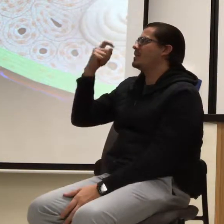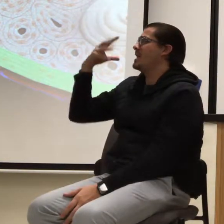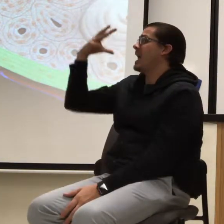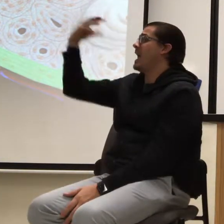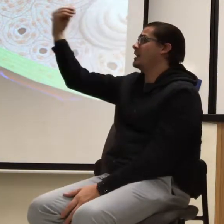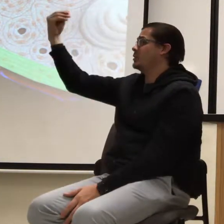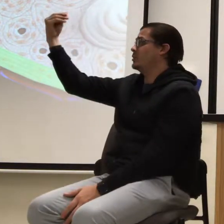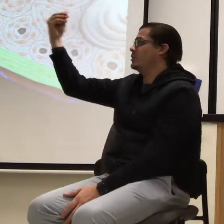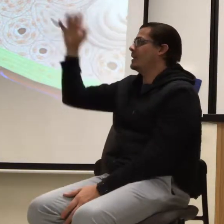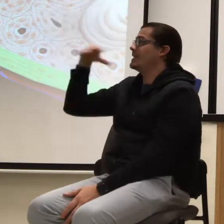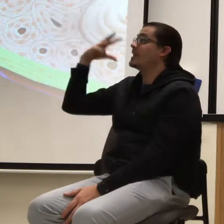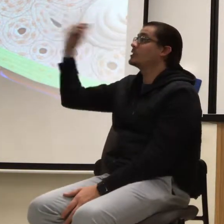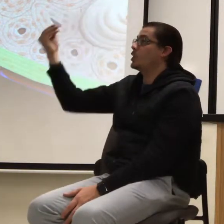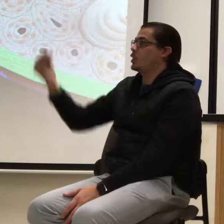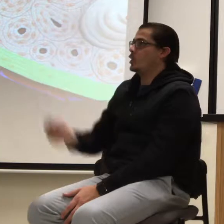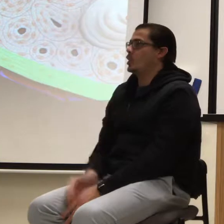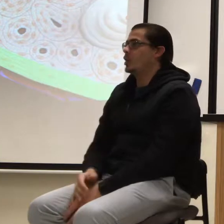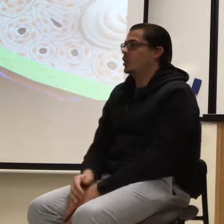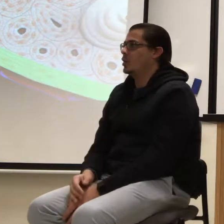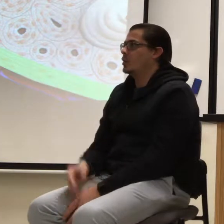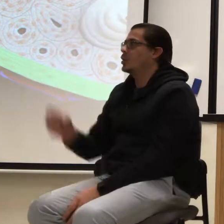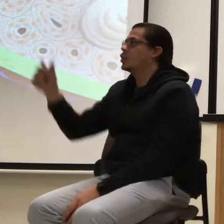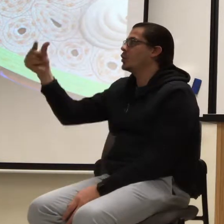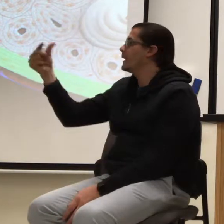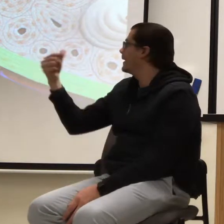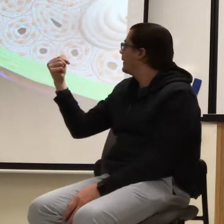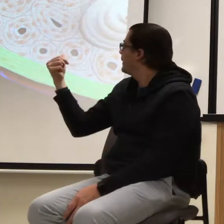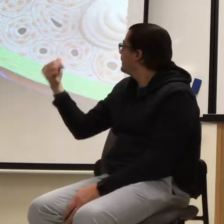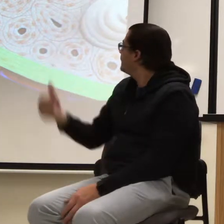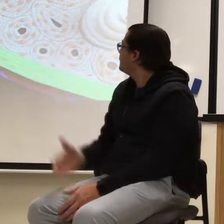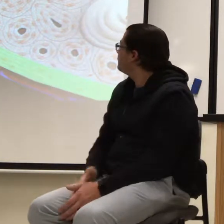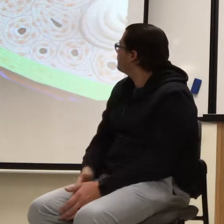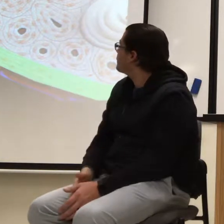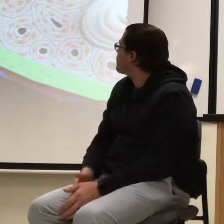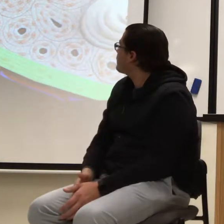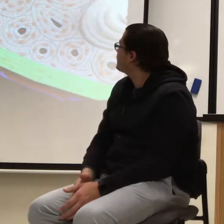external circumferential lamella, highlighted in green.